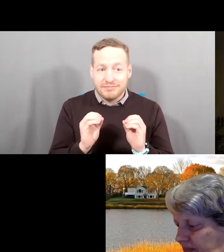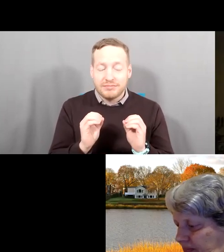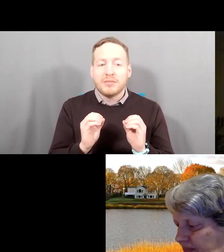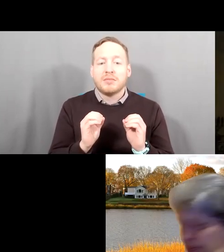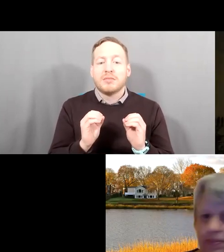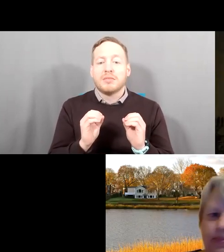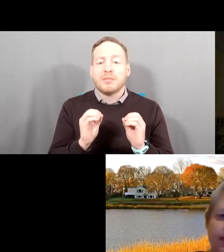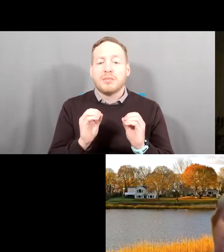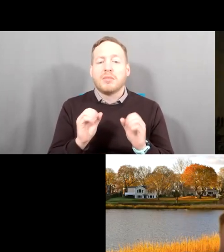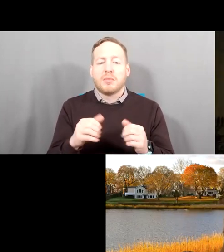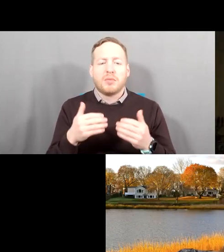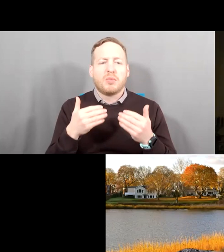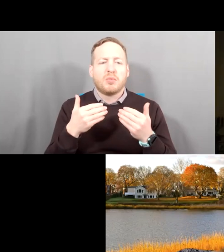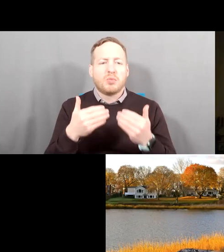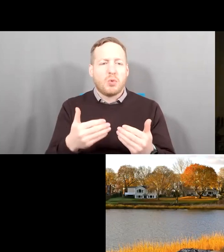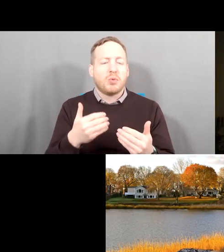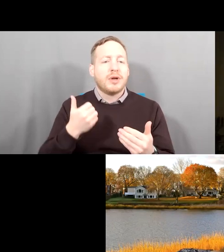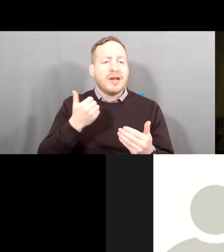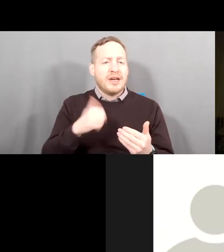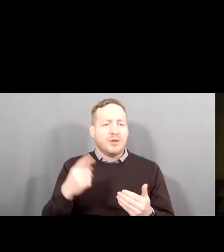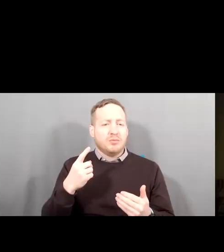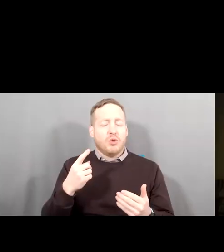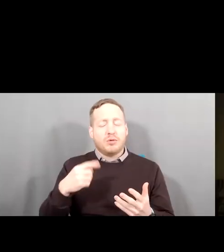would say. And if none, we can move forward with the vote.